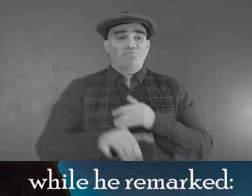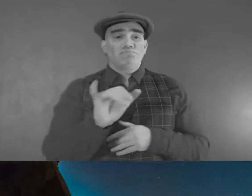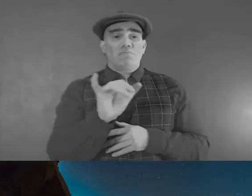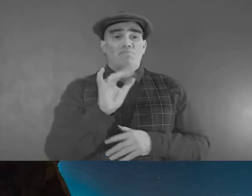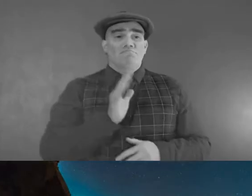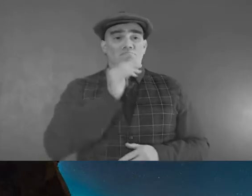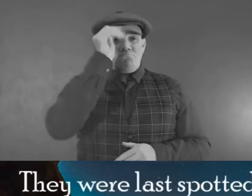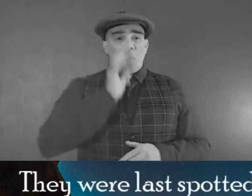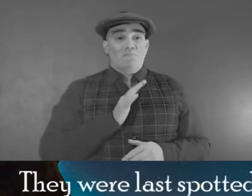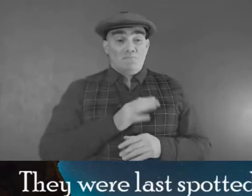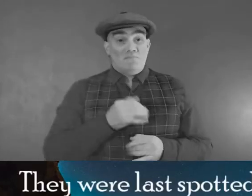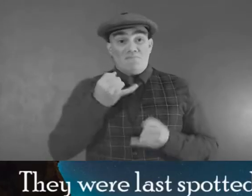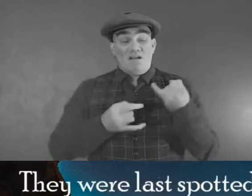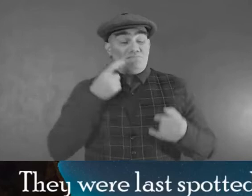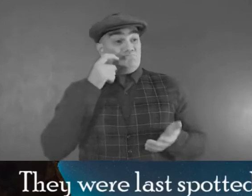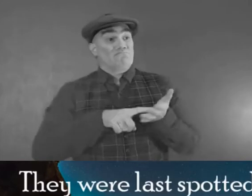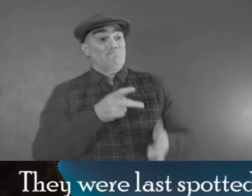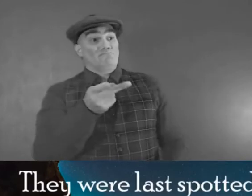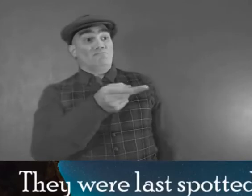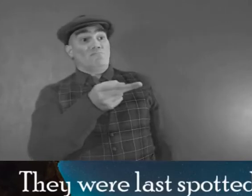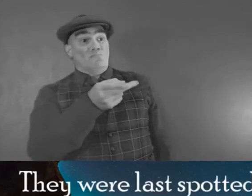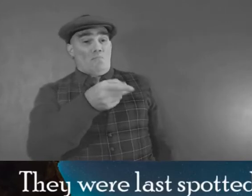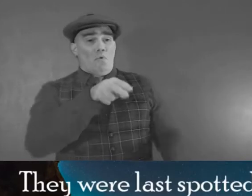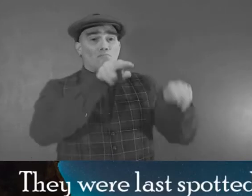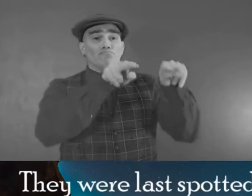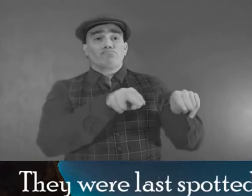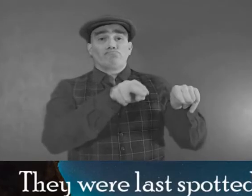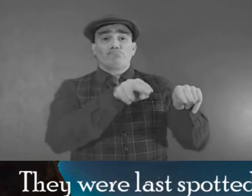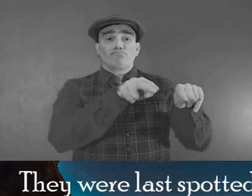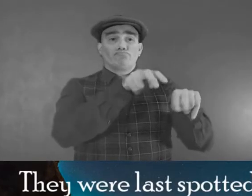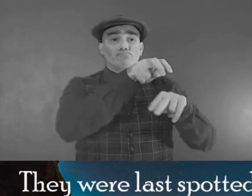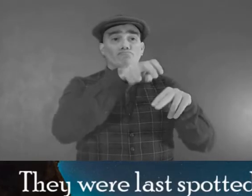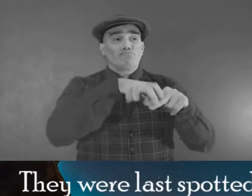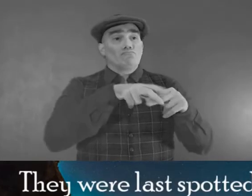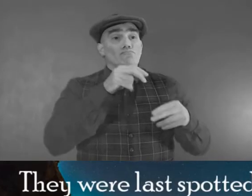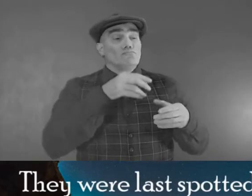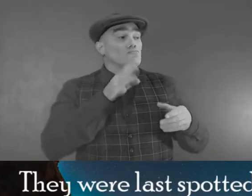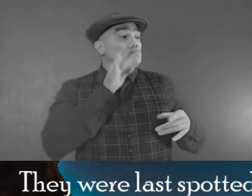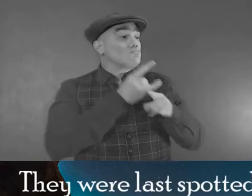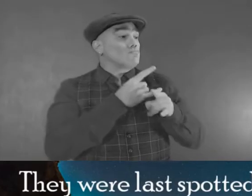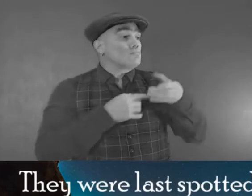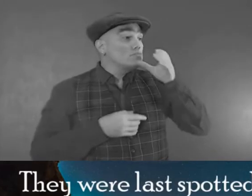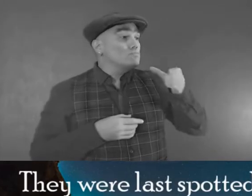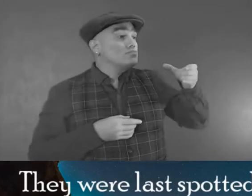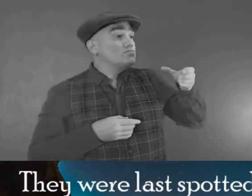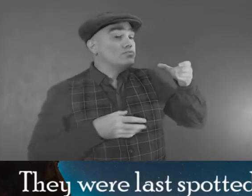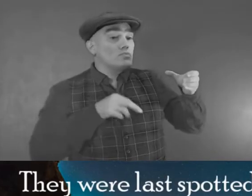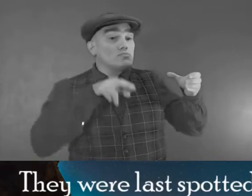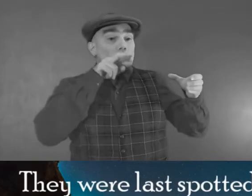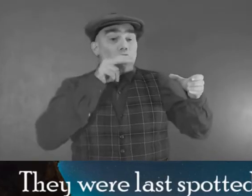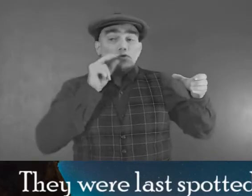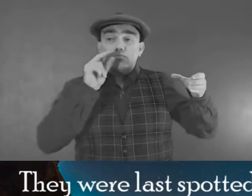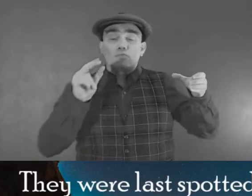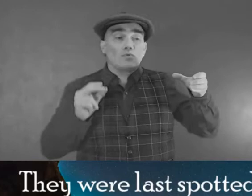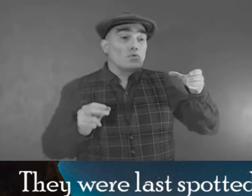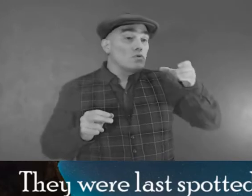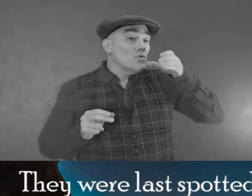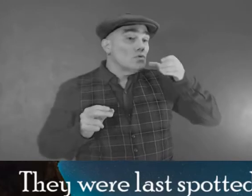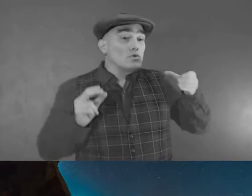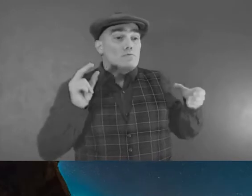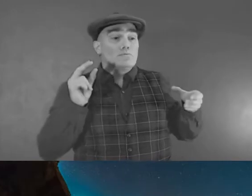gentlemen." They were last spotted on deck, in chairs, drinking brandy and smoking cigars.